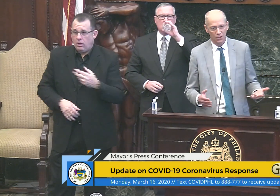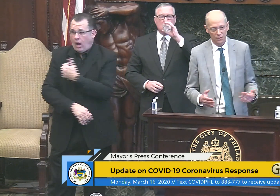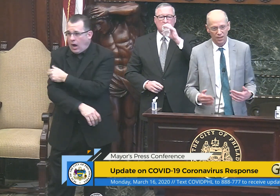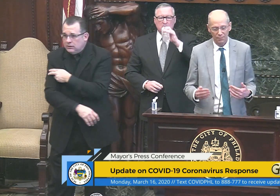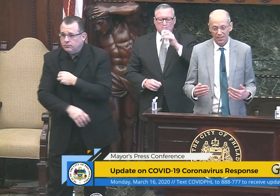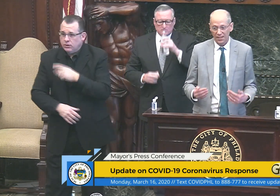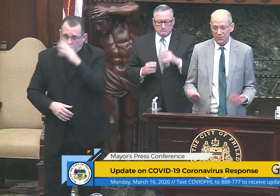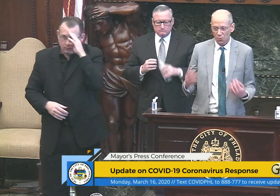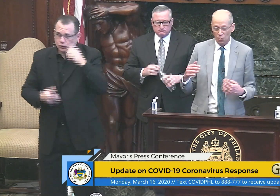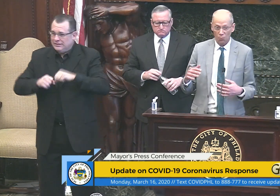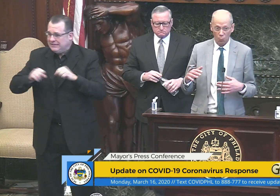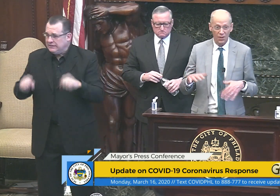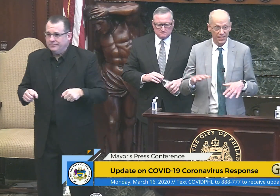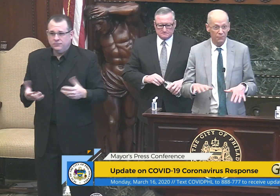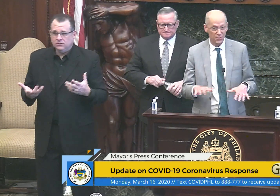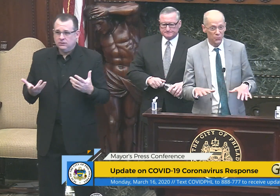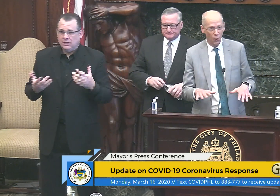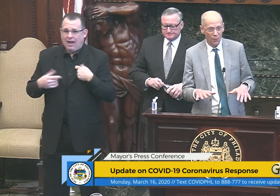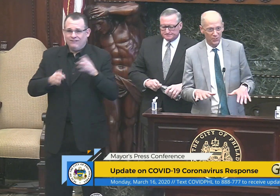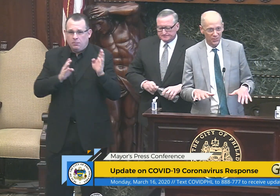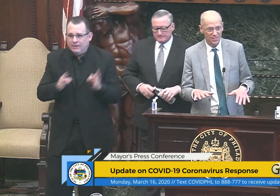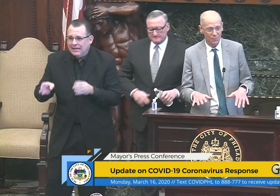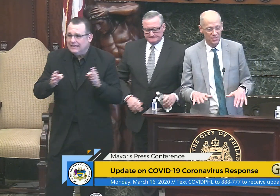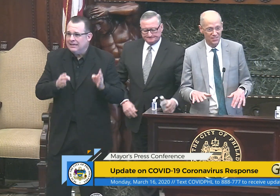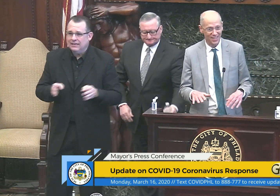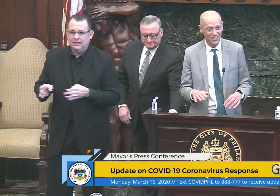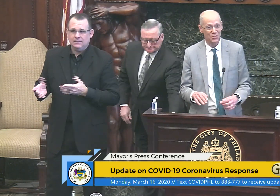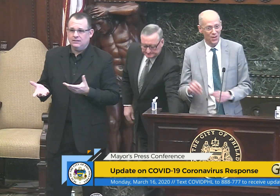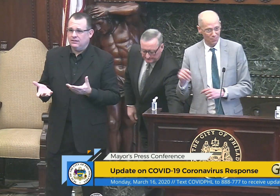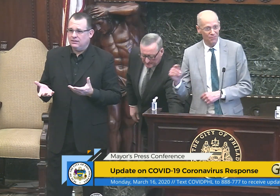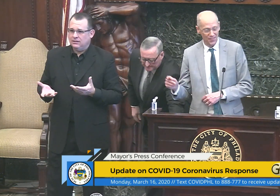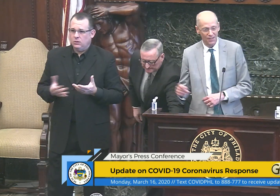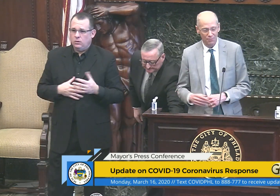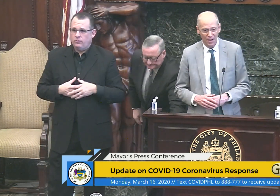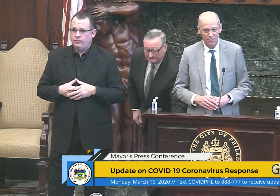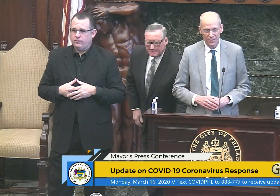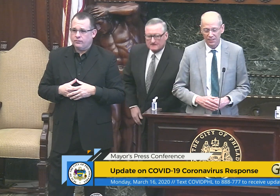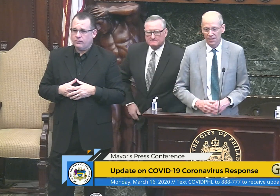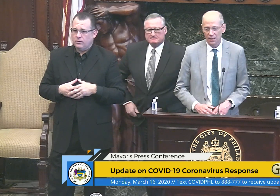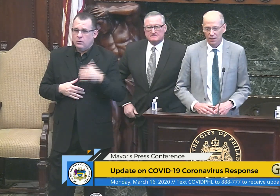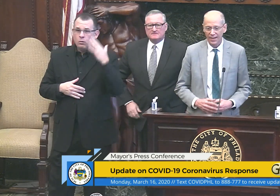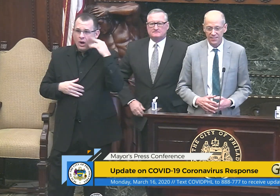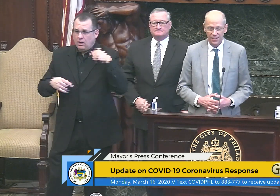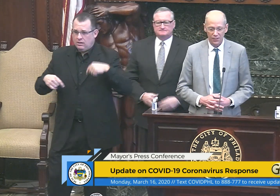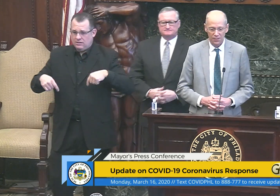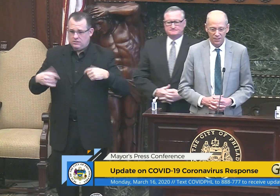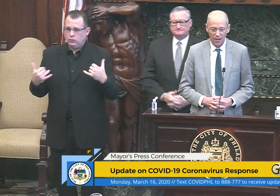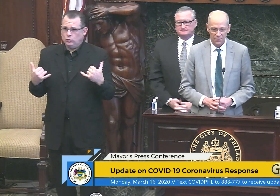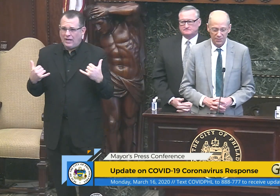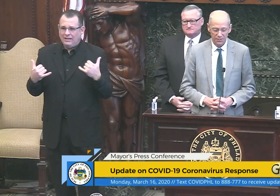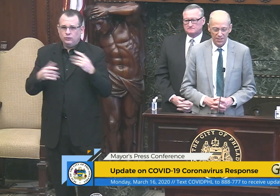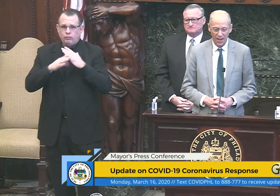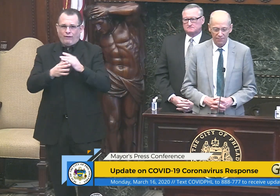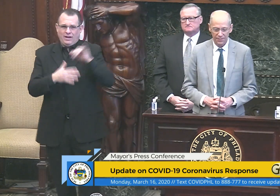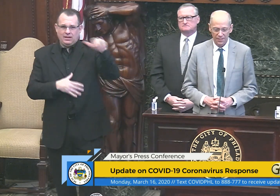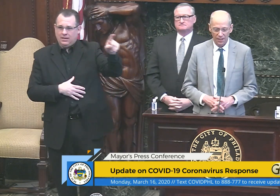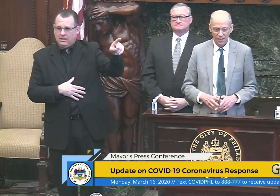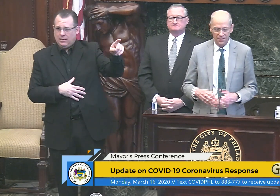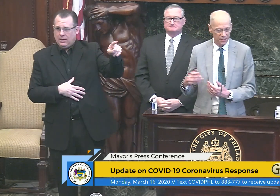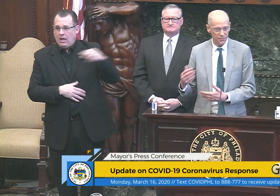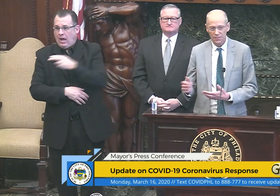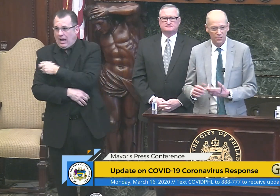planning for that a long time. So one of the key reasons why we're doing the steps today is to try to prevent that from happening. I can tell you that the hospitals